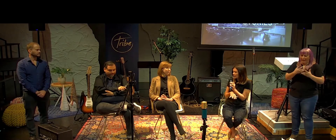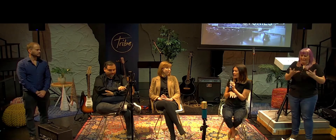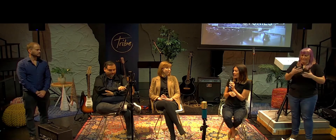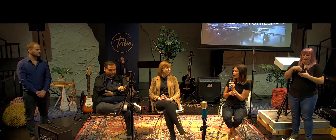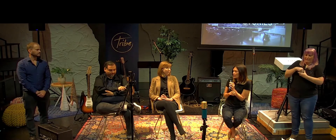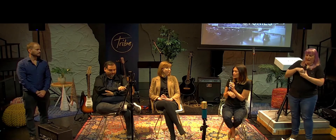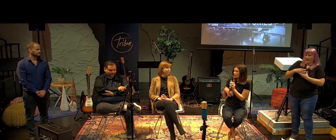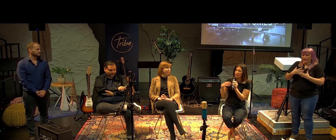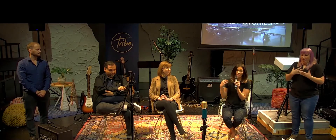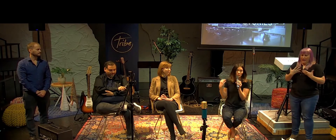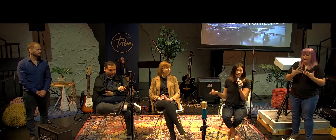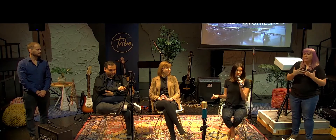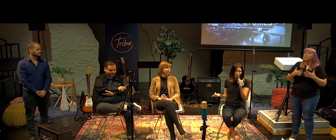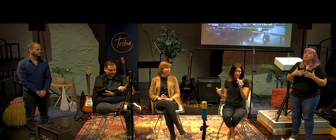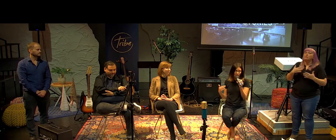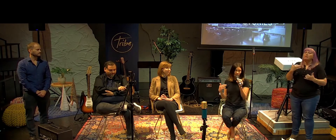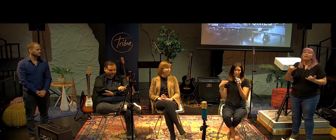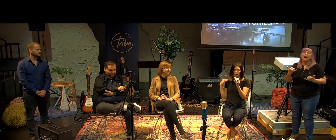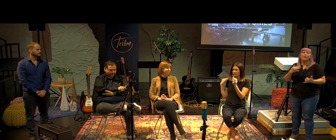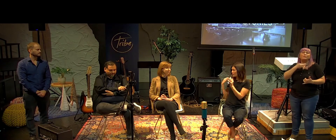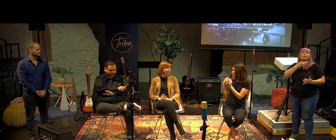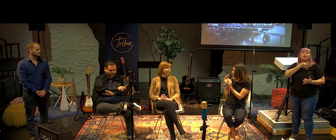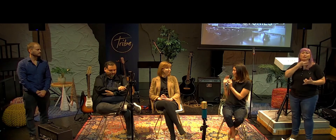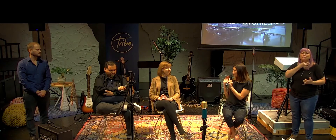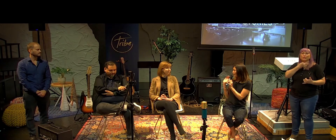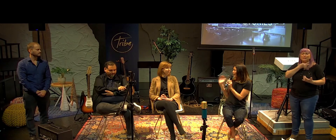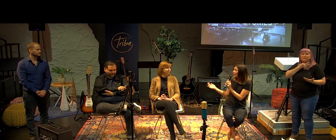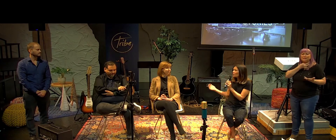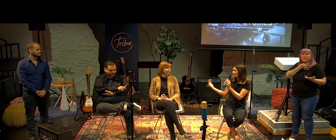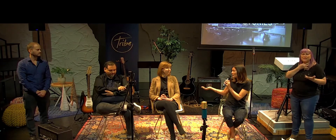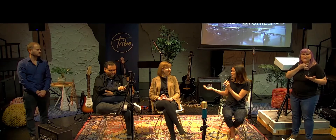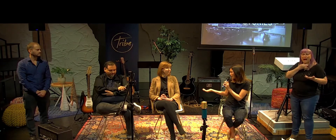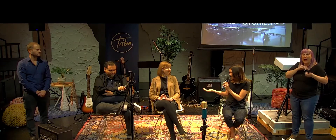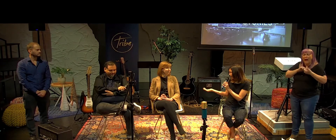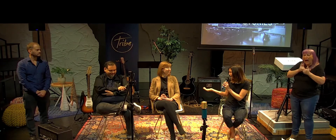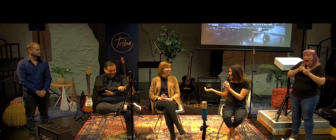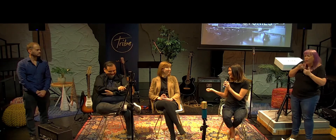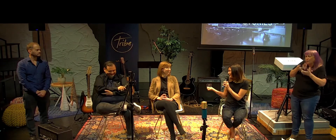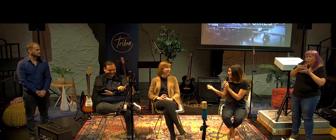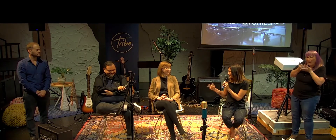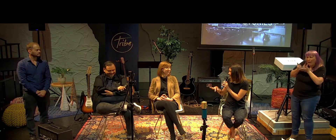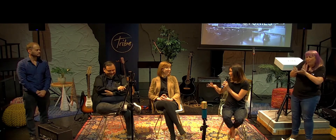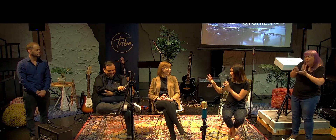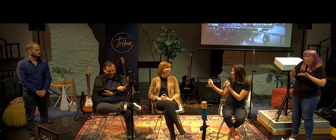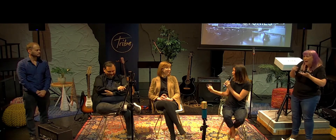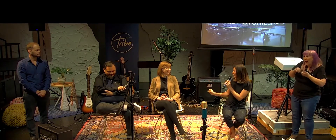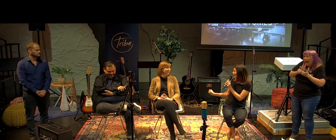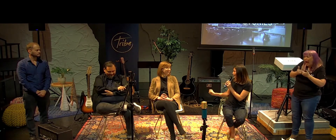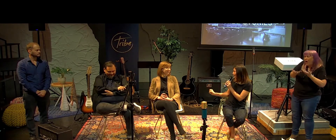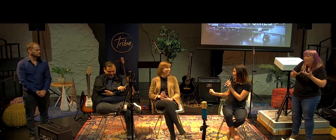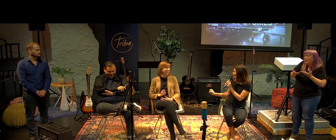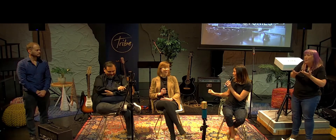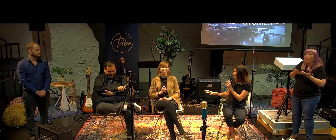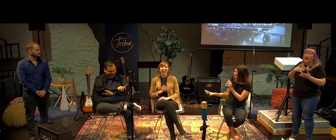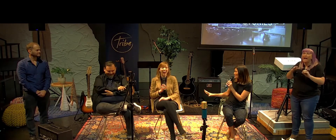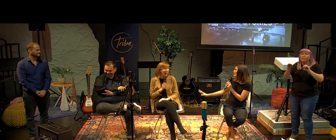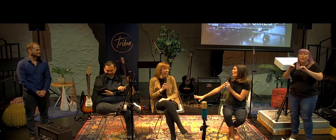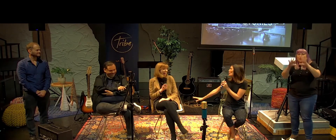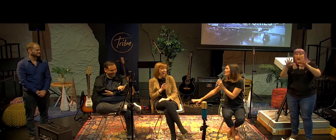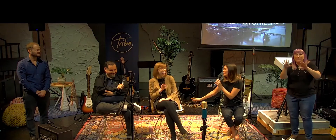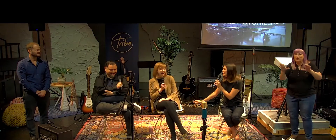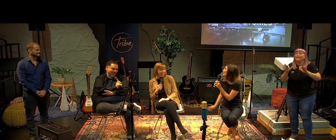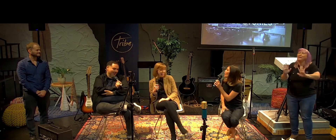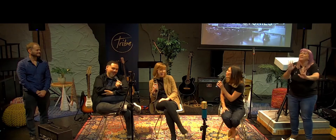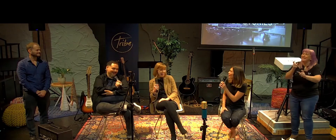us. So now I'm really curious to hear what it is you helped him with. Dare say what witchcraft you did. No,